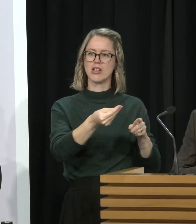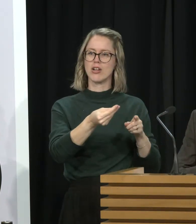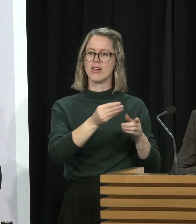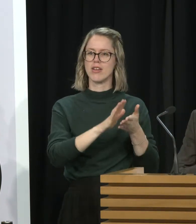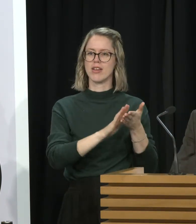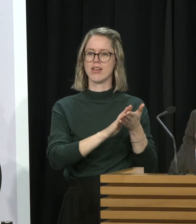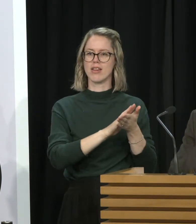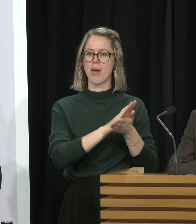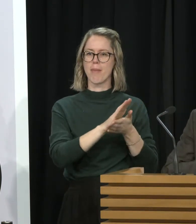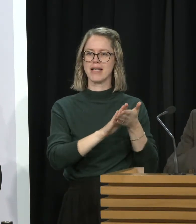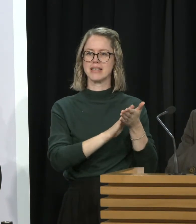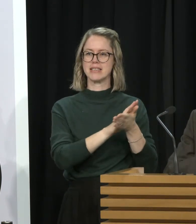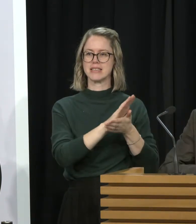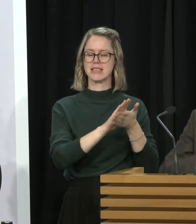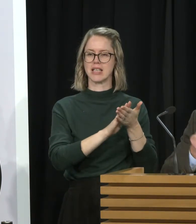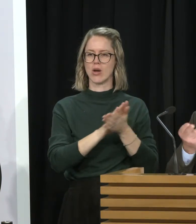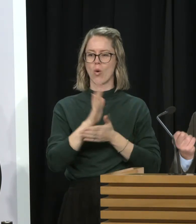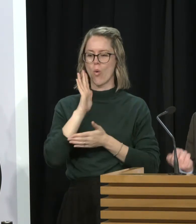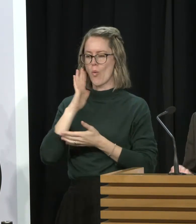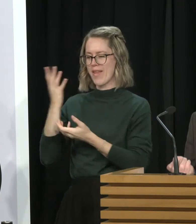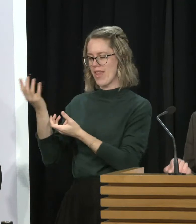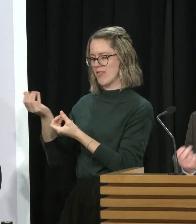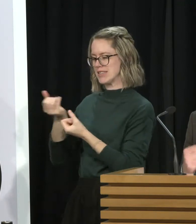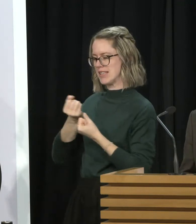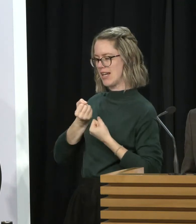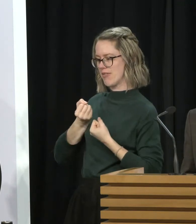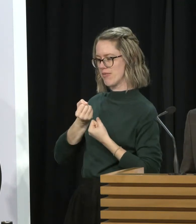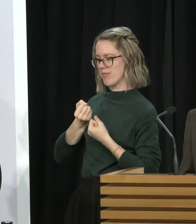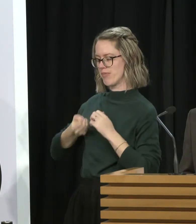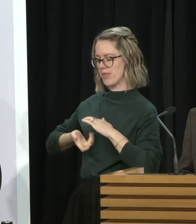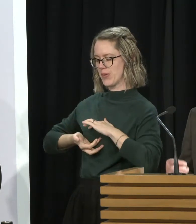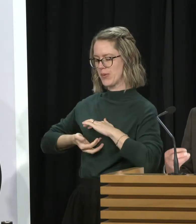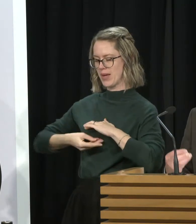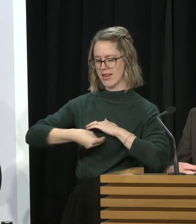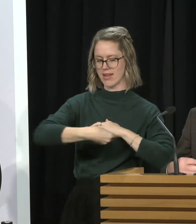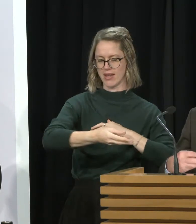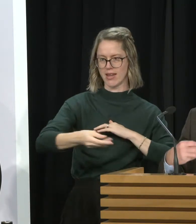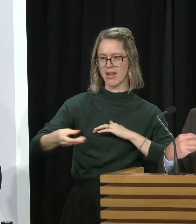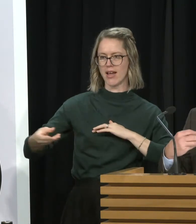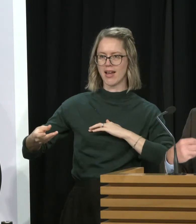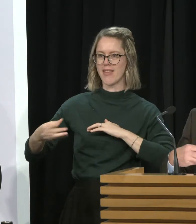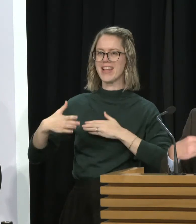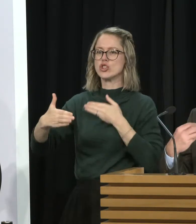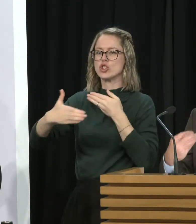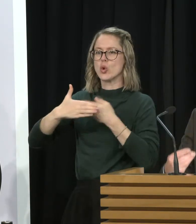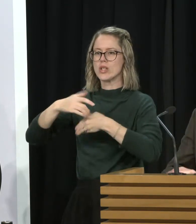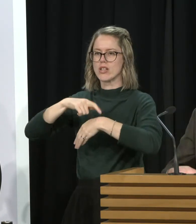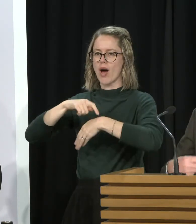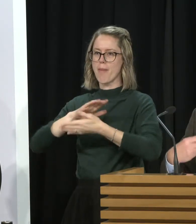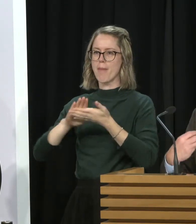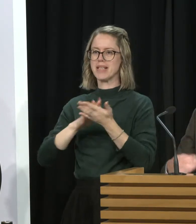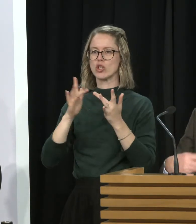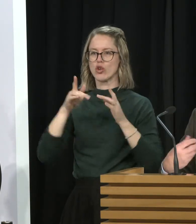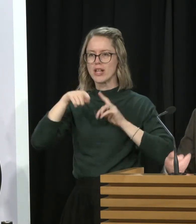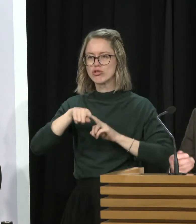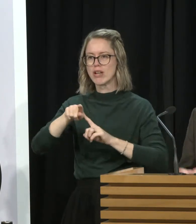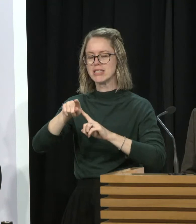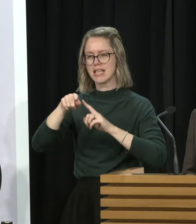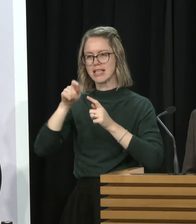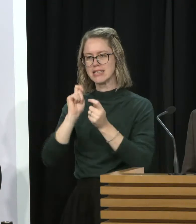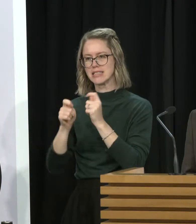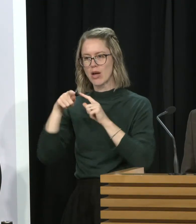shorter period between the time people are infected and when they become infectious makes the contact tracing,